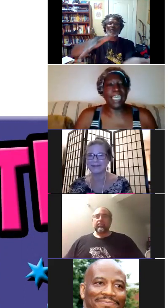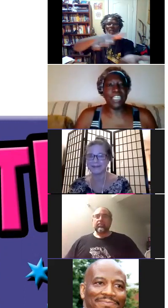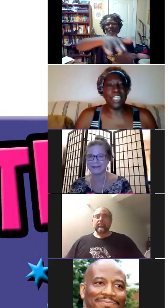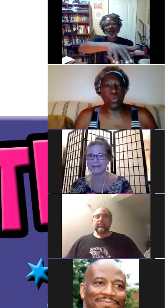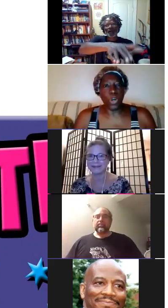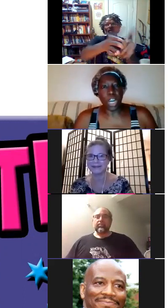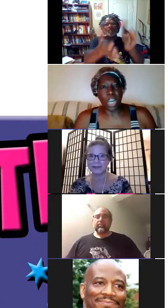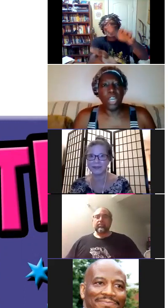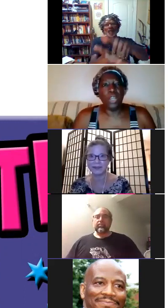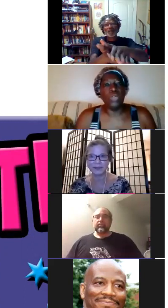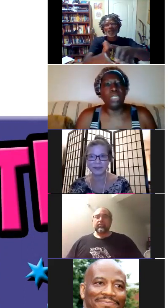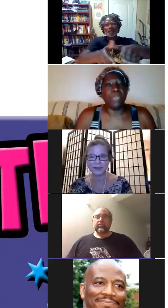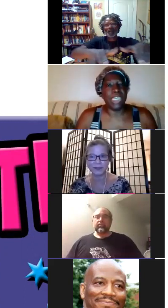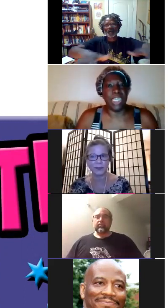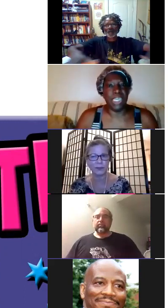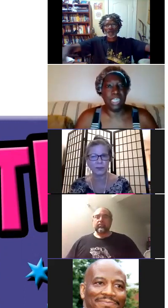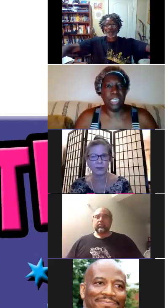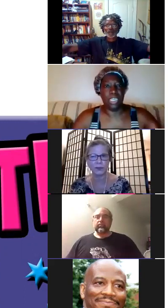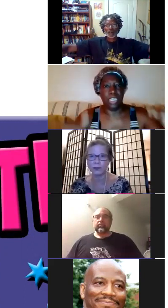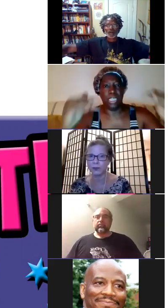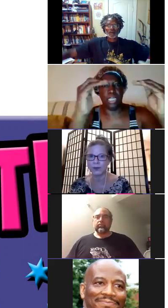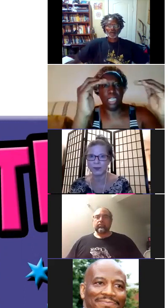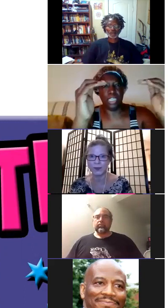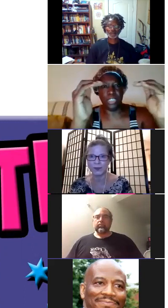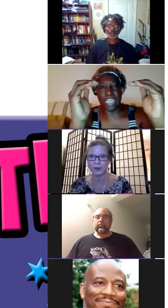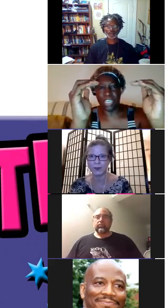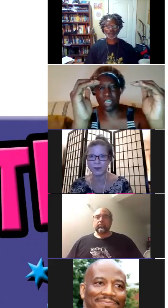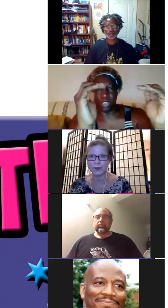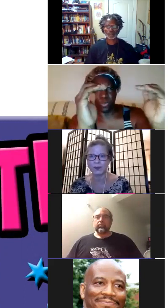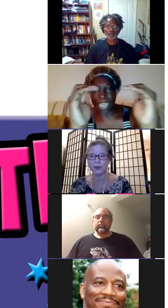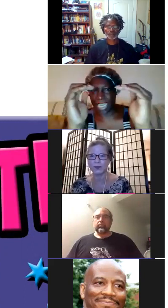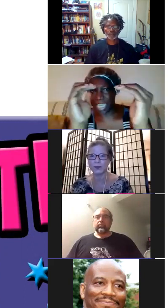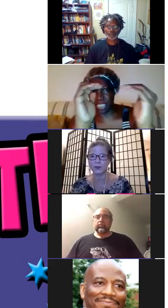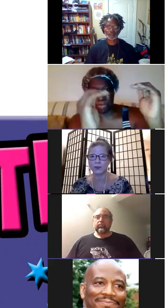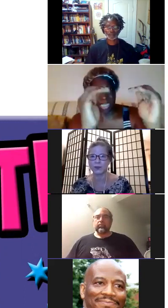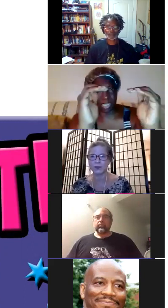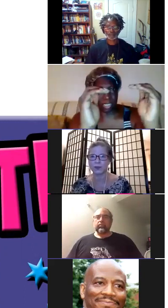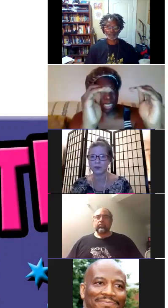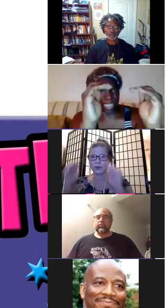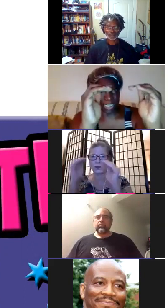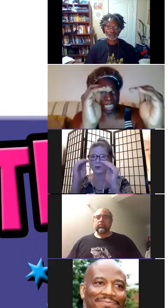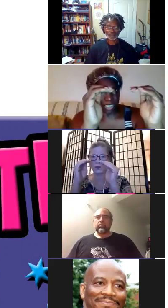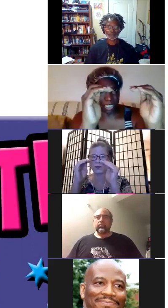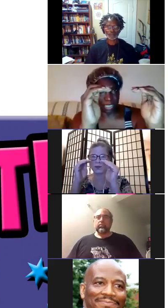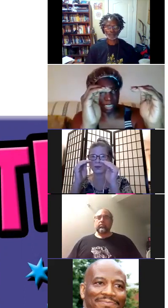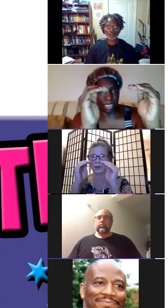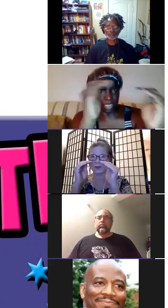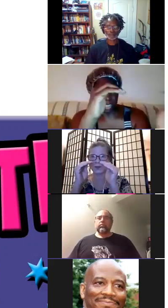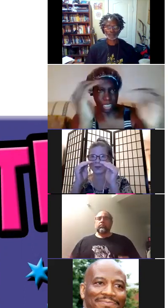Okay, and then war would be, you take your two hands bent like